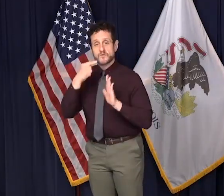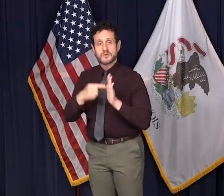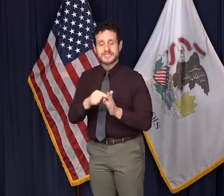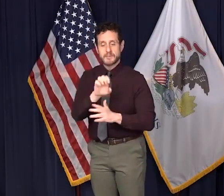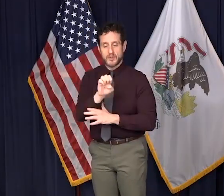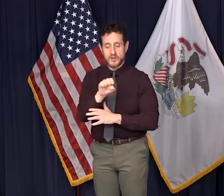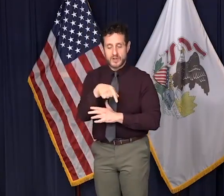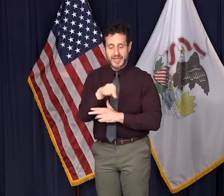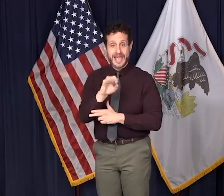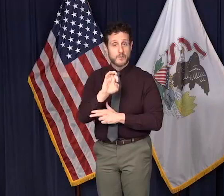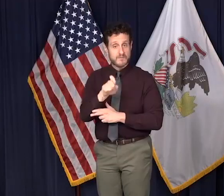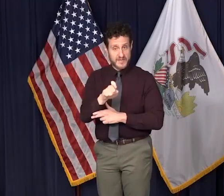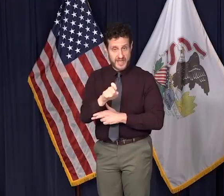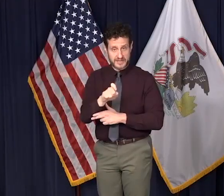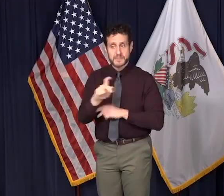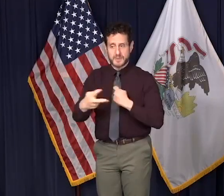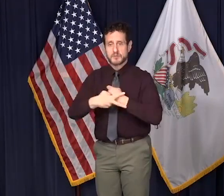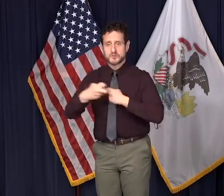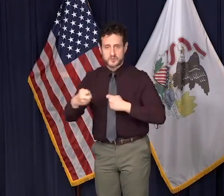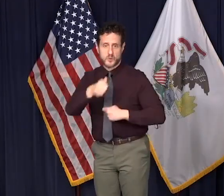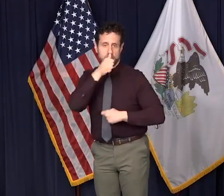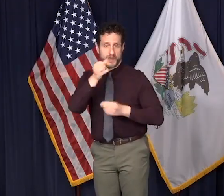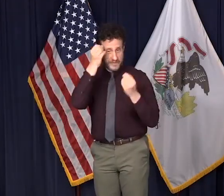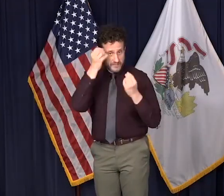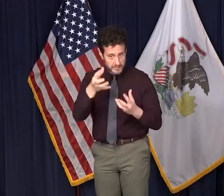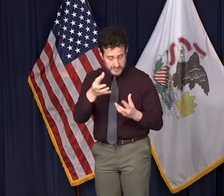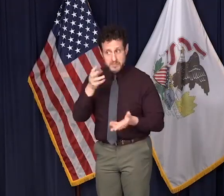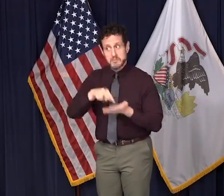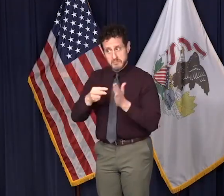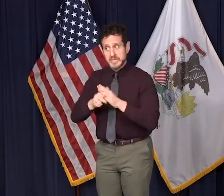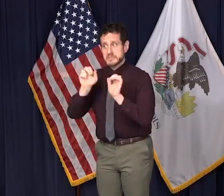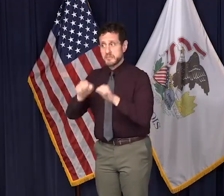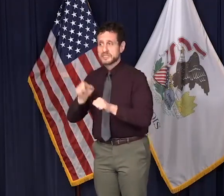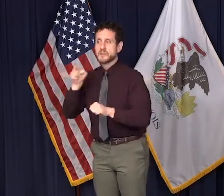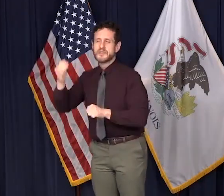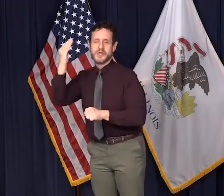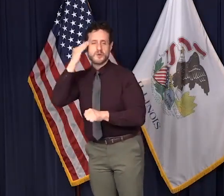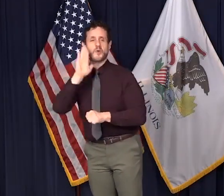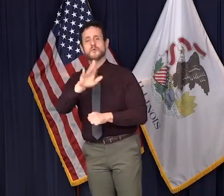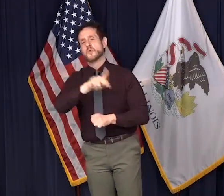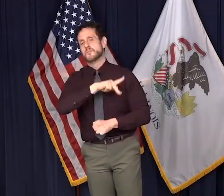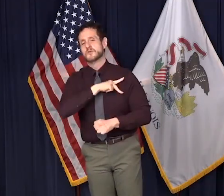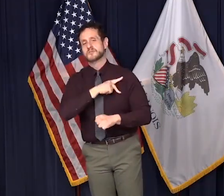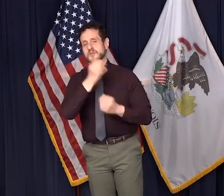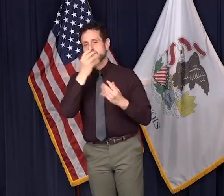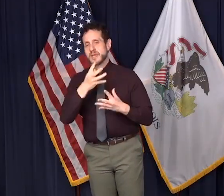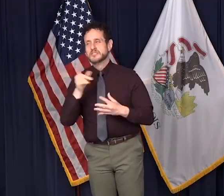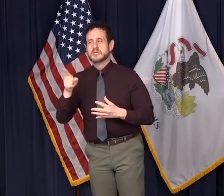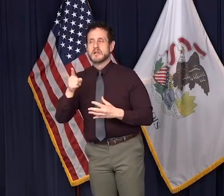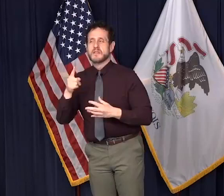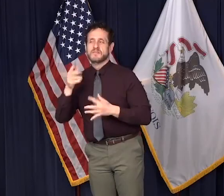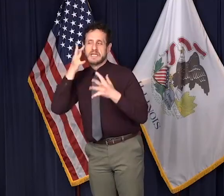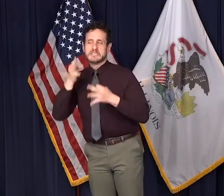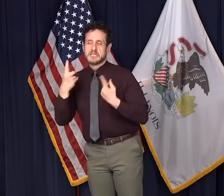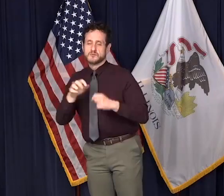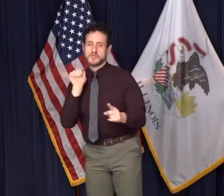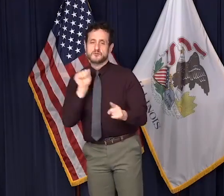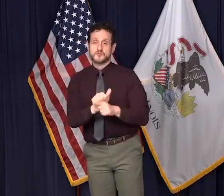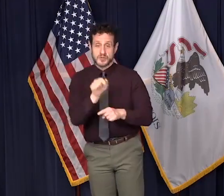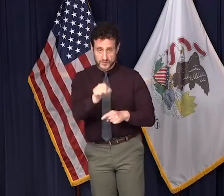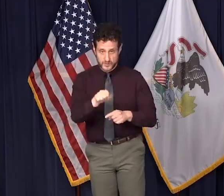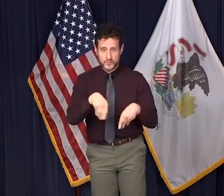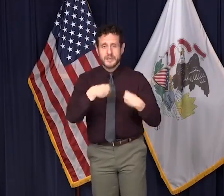Equifax breach. That means it's possible that your personal identifying information was used in this